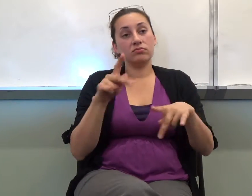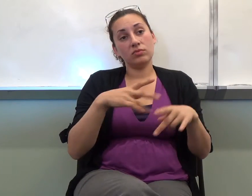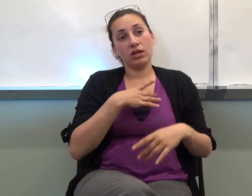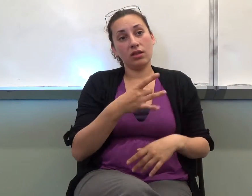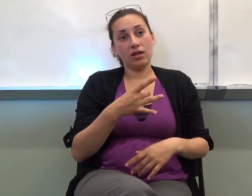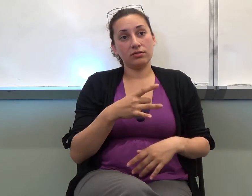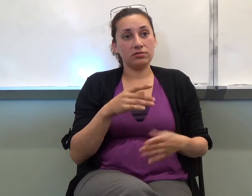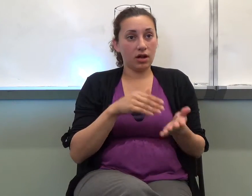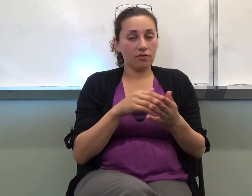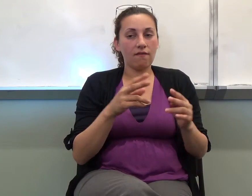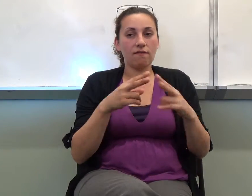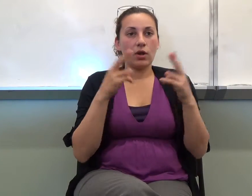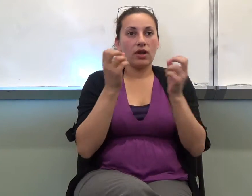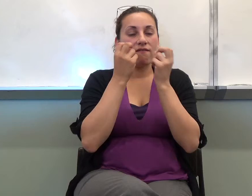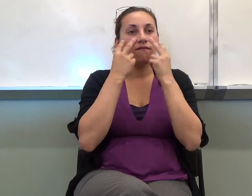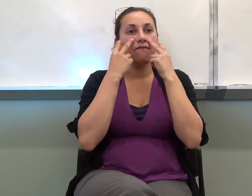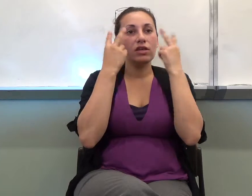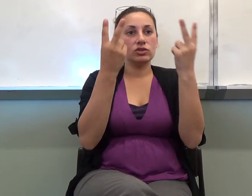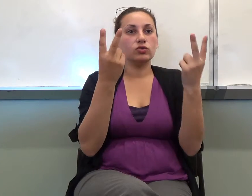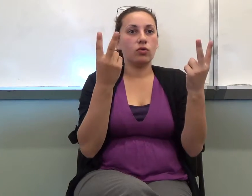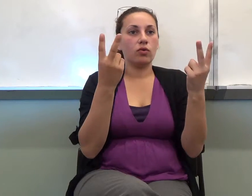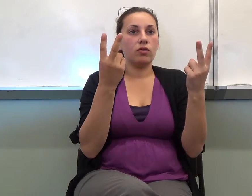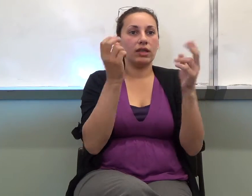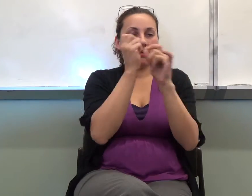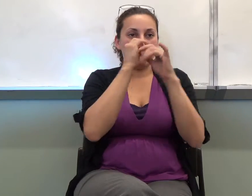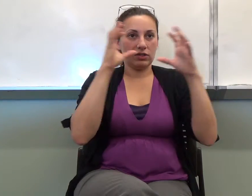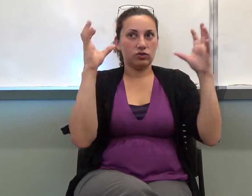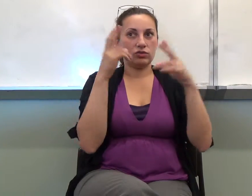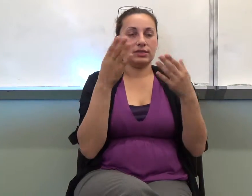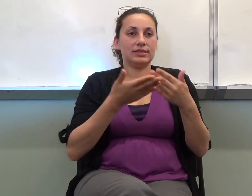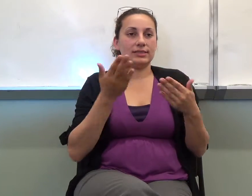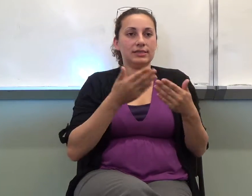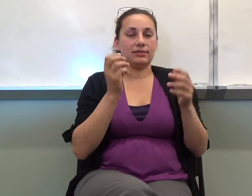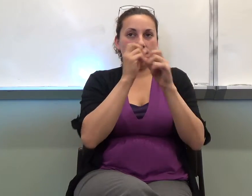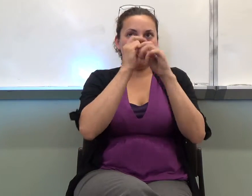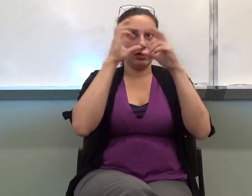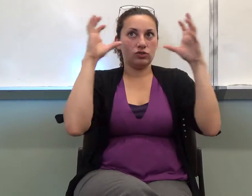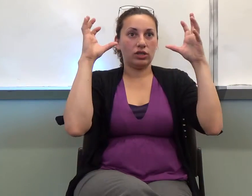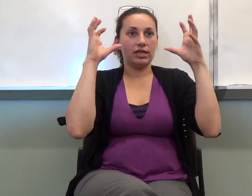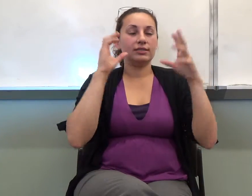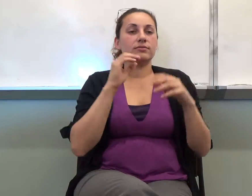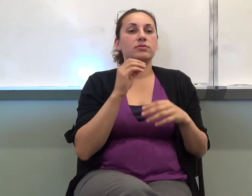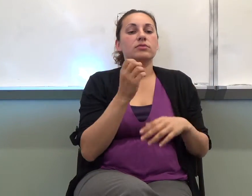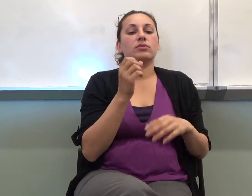very visual. It's called a circle graph or a pie chart.